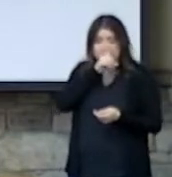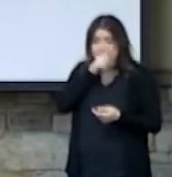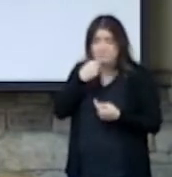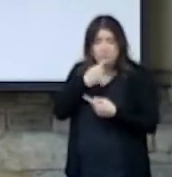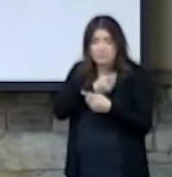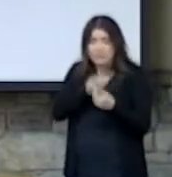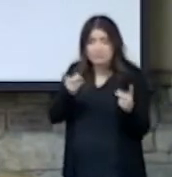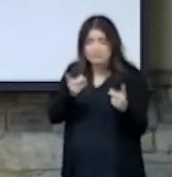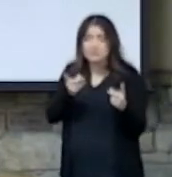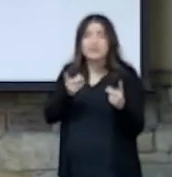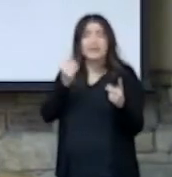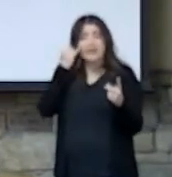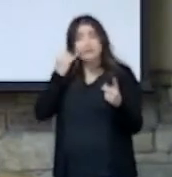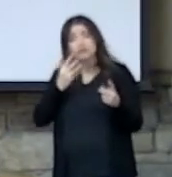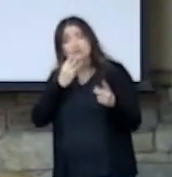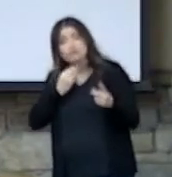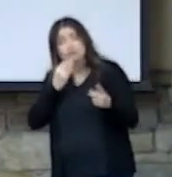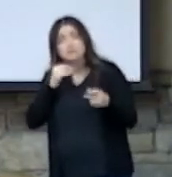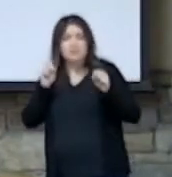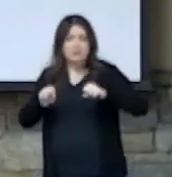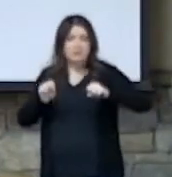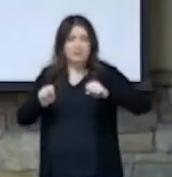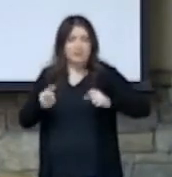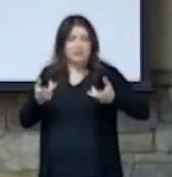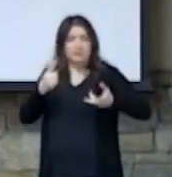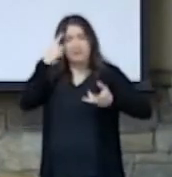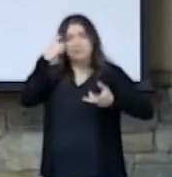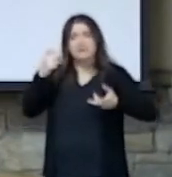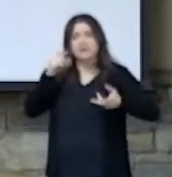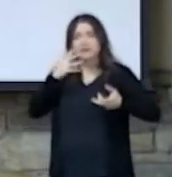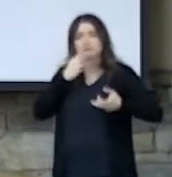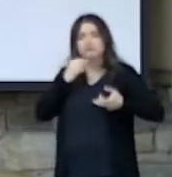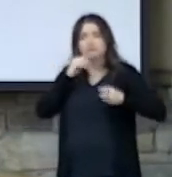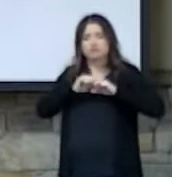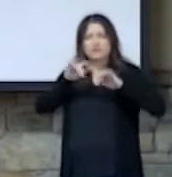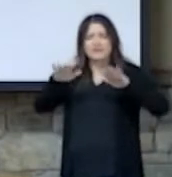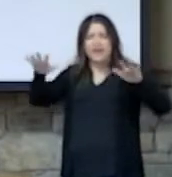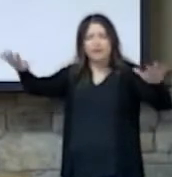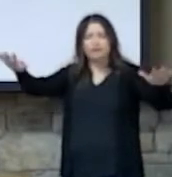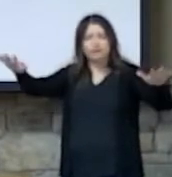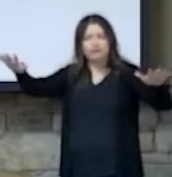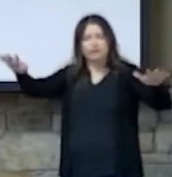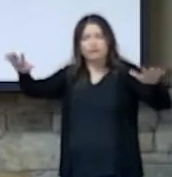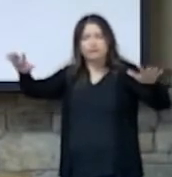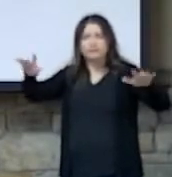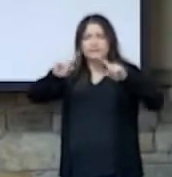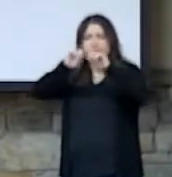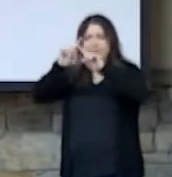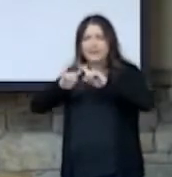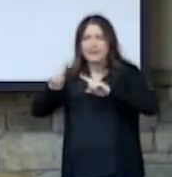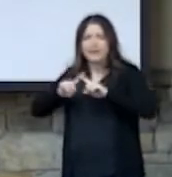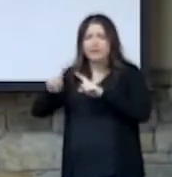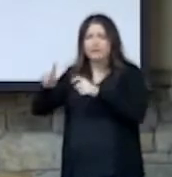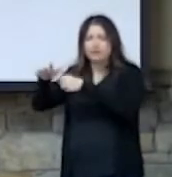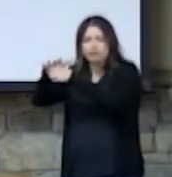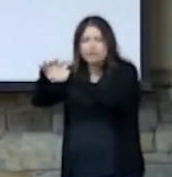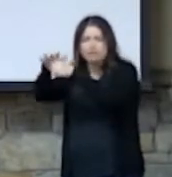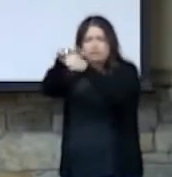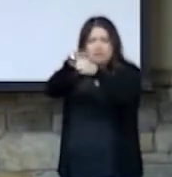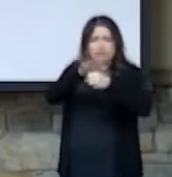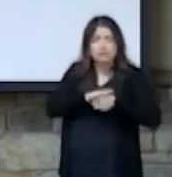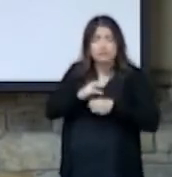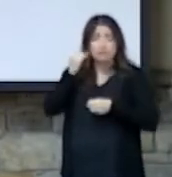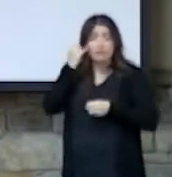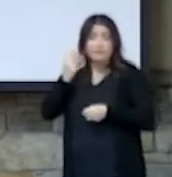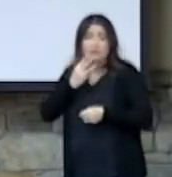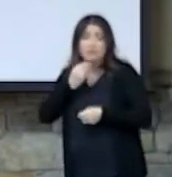were Jews, it's possible because the Jews were dispersed or scattered throughout many different regions. And if they were Jews,